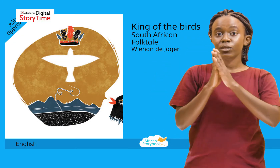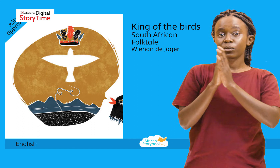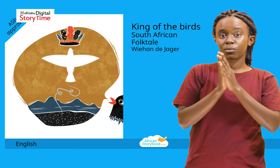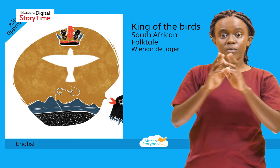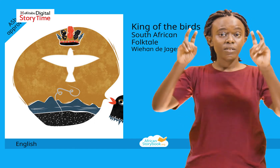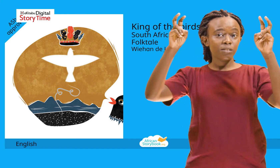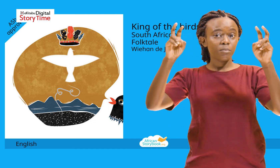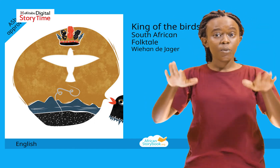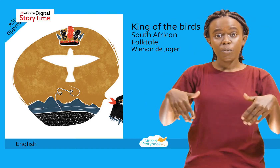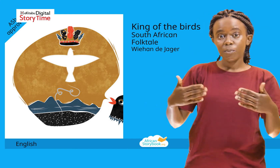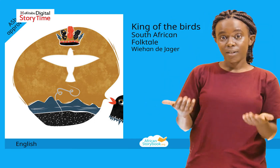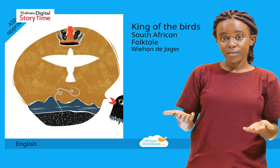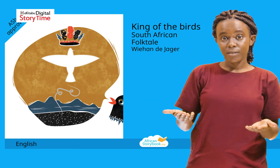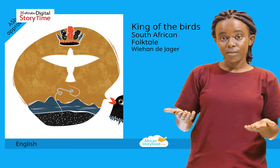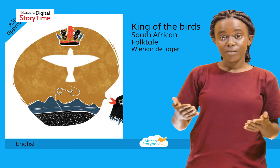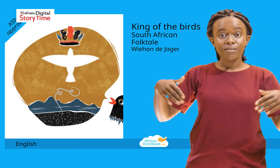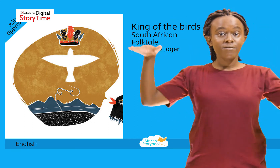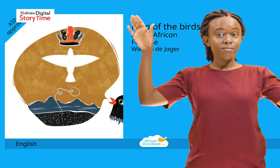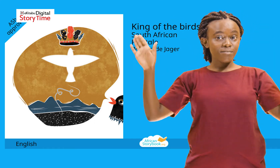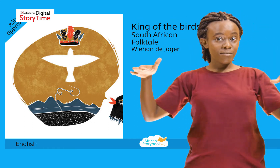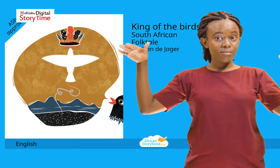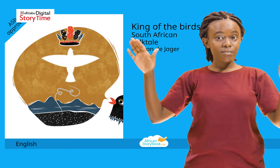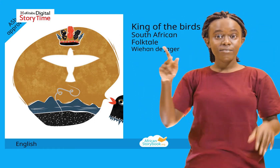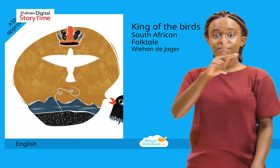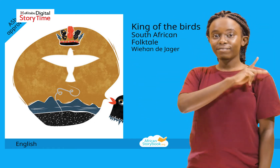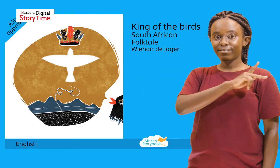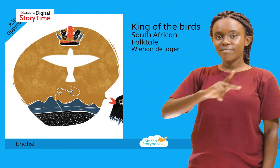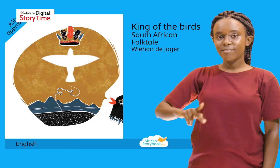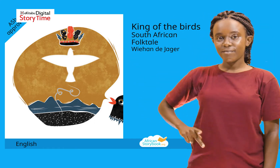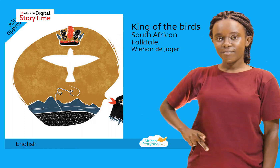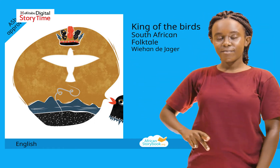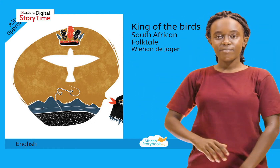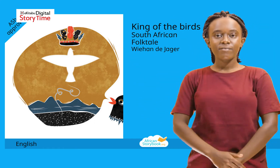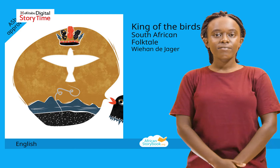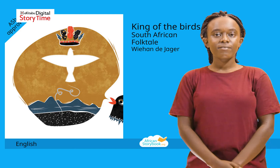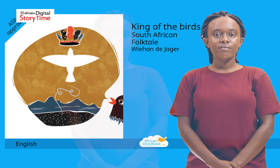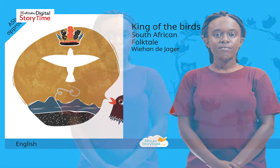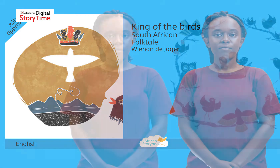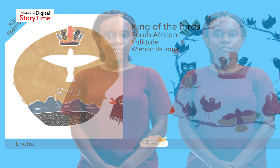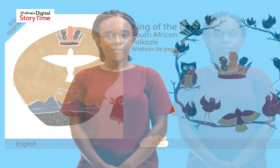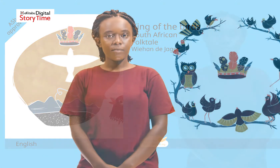King of the Birds. South African Folktale by Wihan Dijaga.